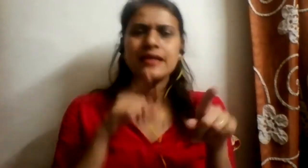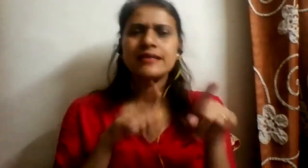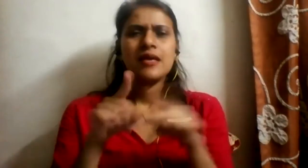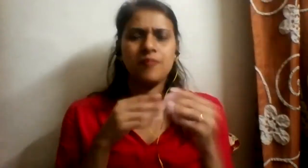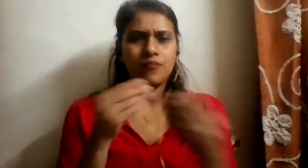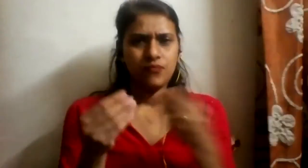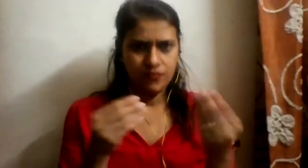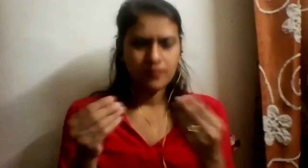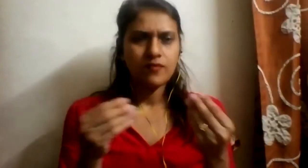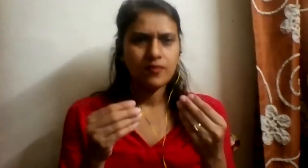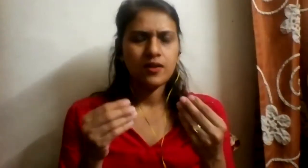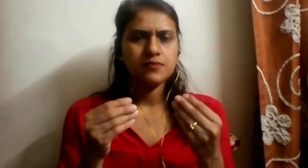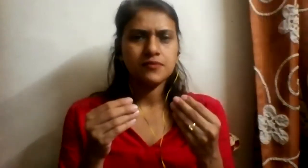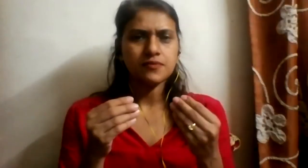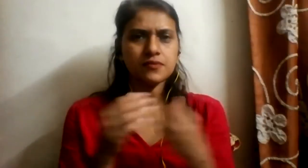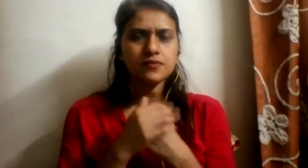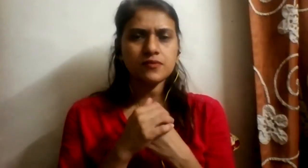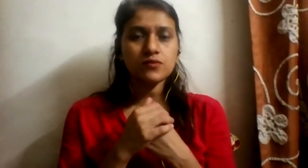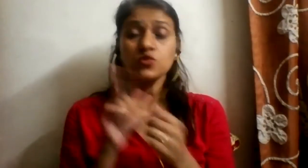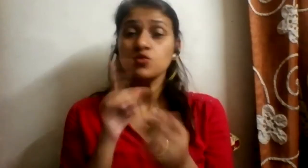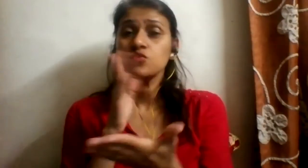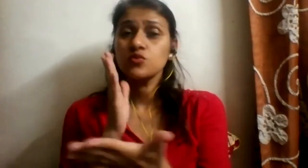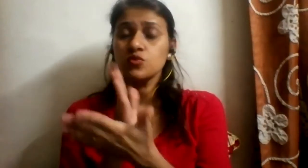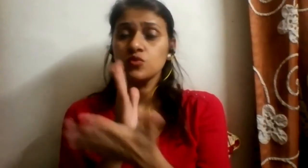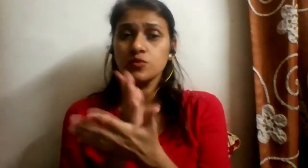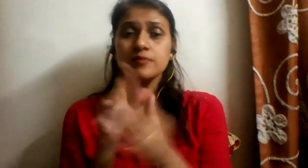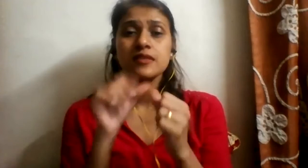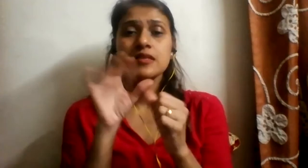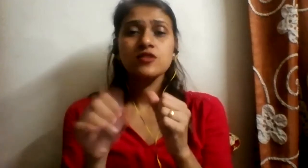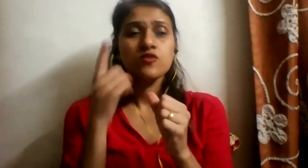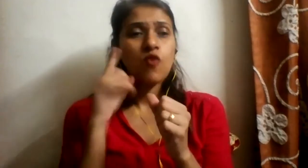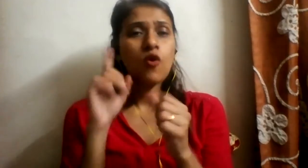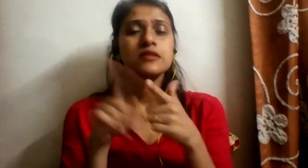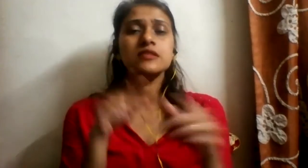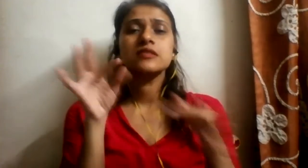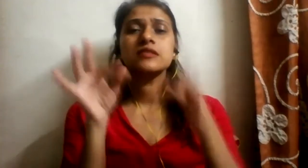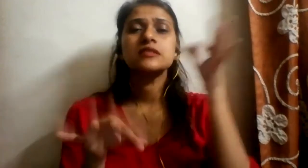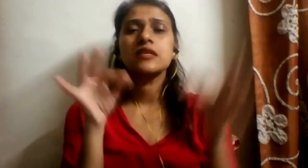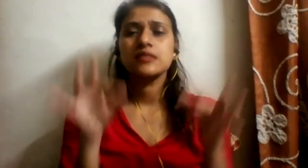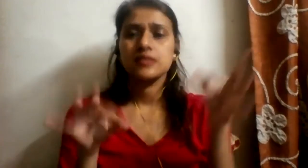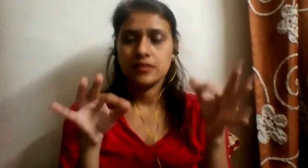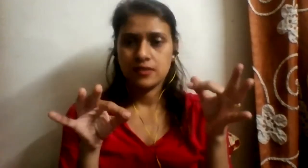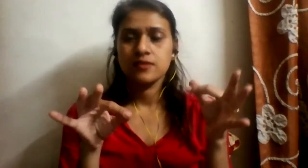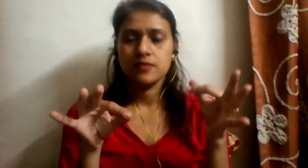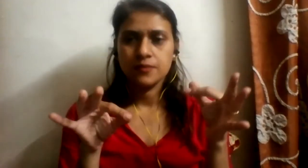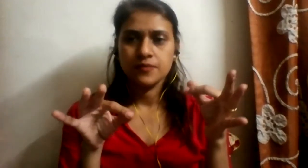do to ensure that there is access to justice or justice is done to persons with disabilities? They'll have to